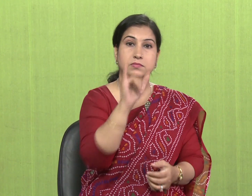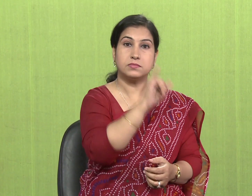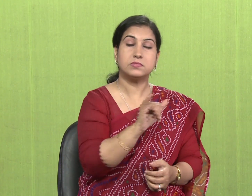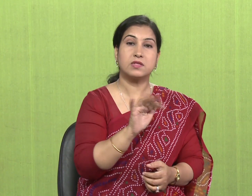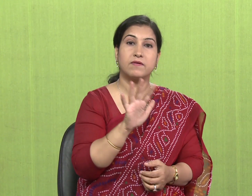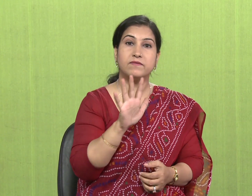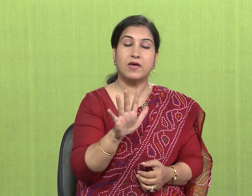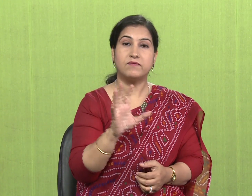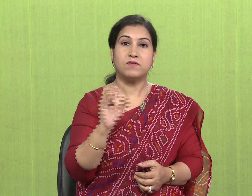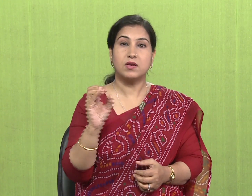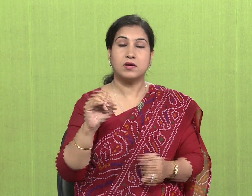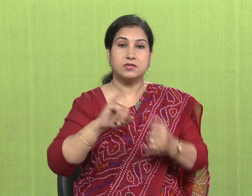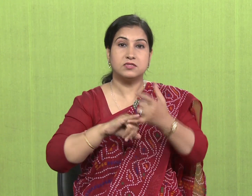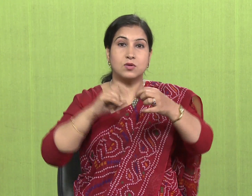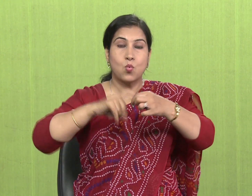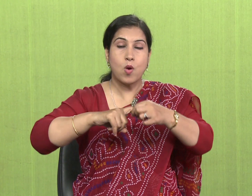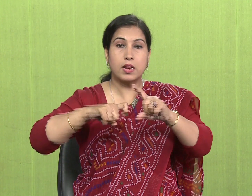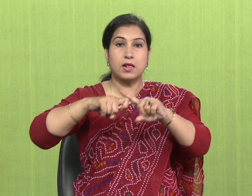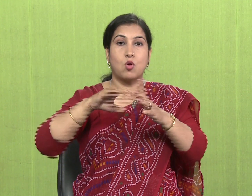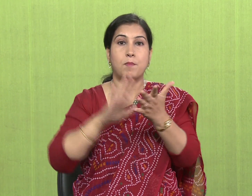6,500 square kilometer.